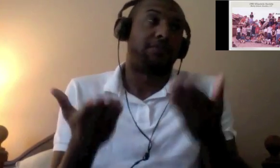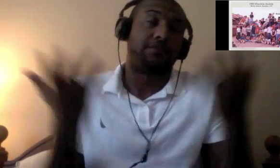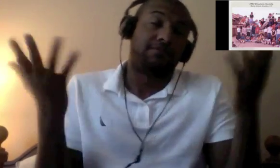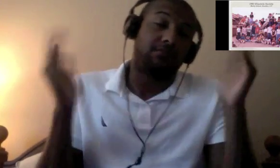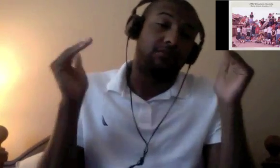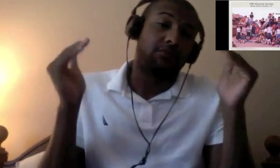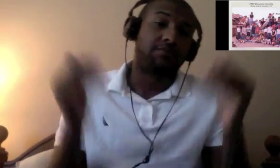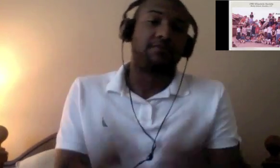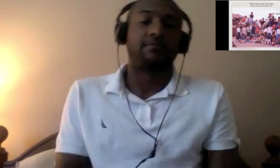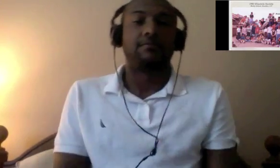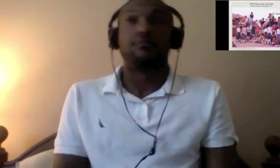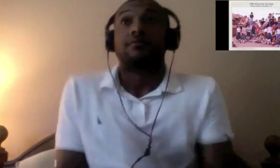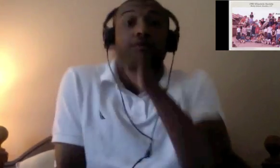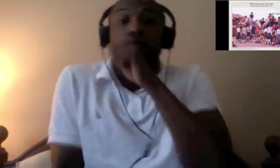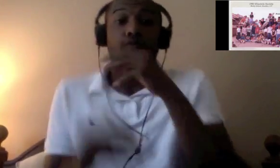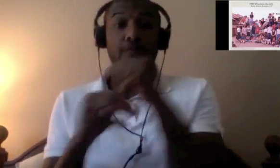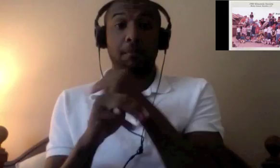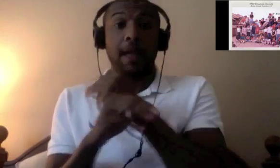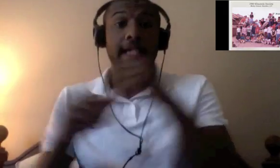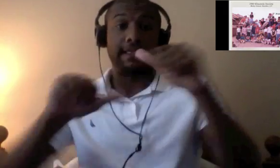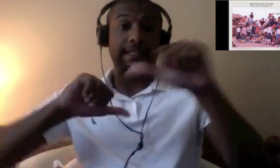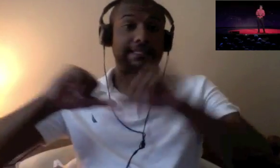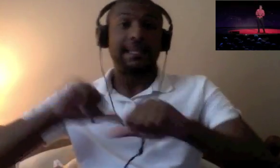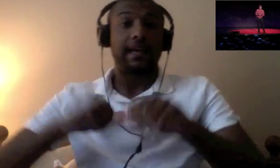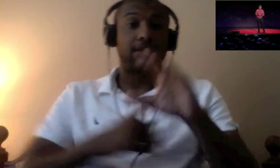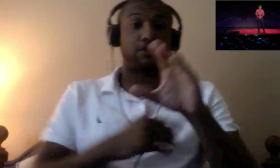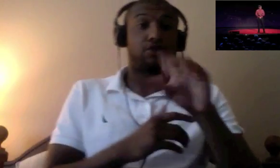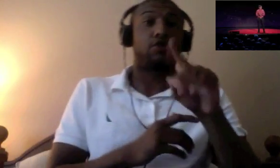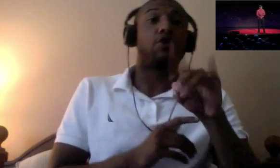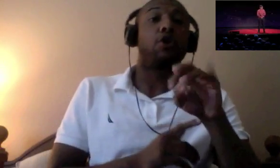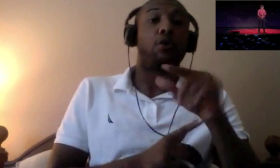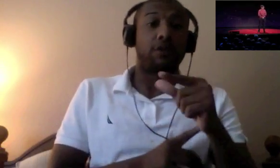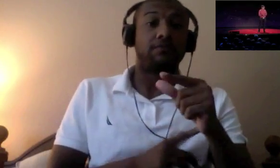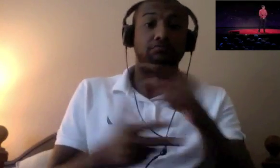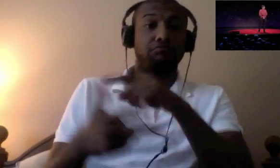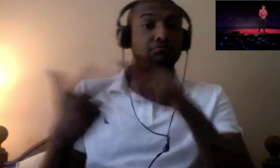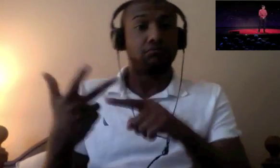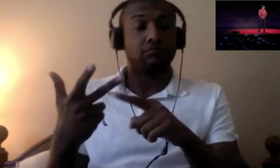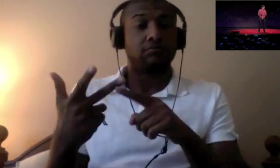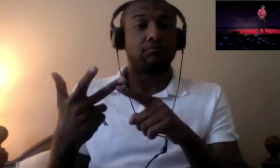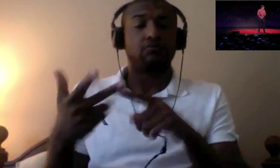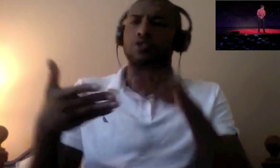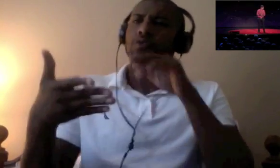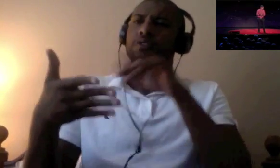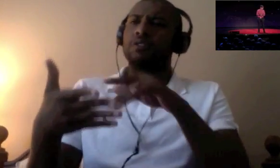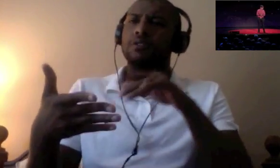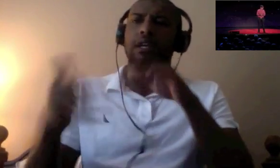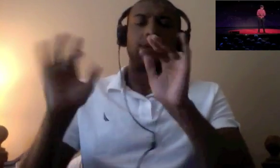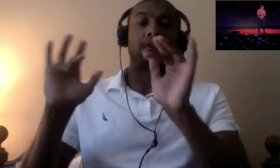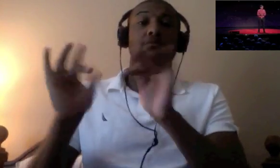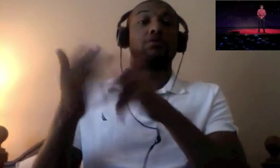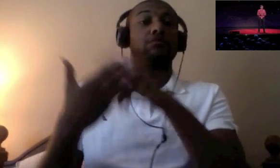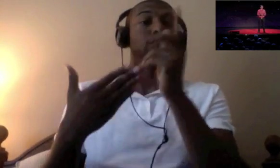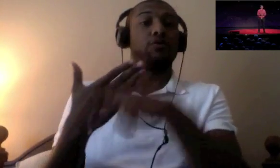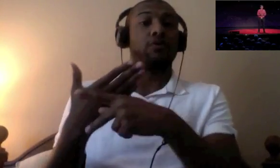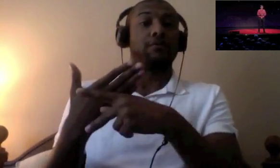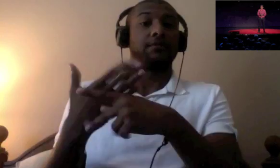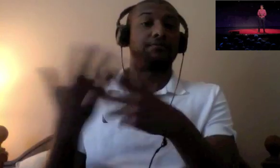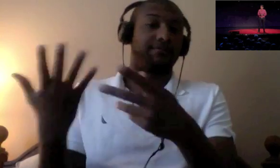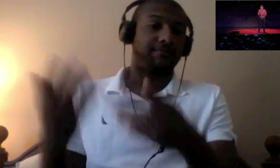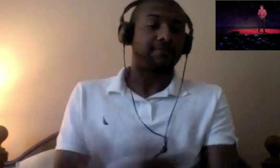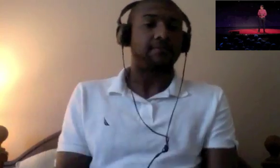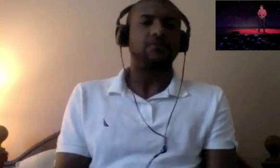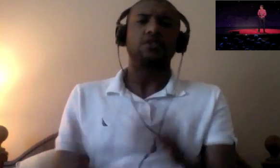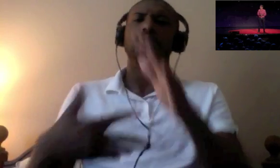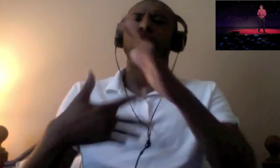I have always loved math and science, later coding, and so I decided to study computer programming in college. In my junior